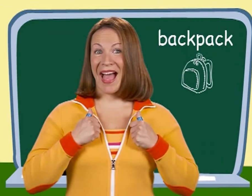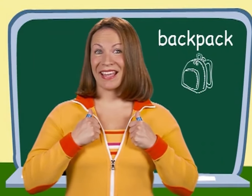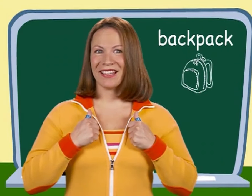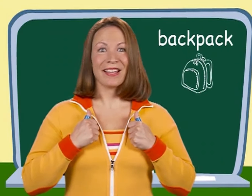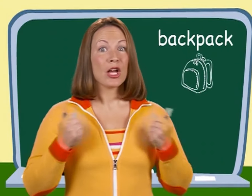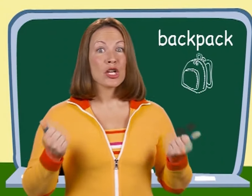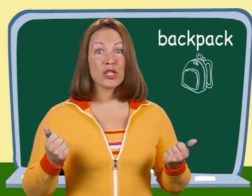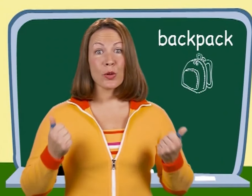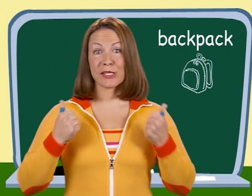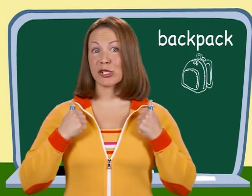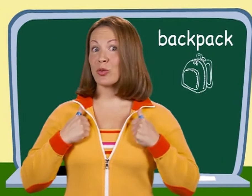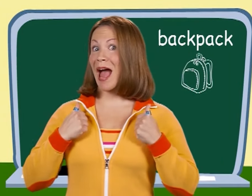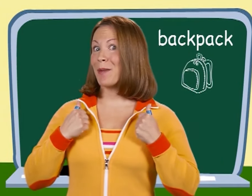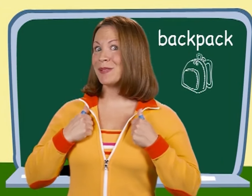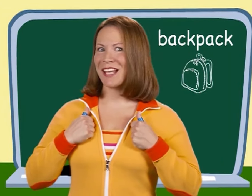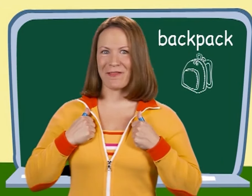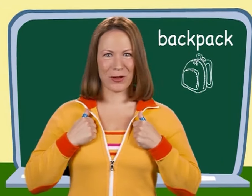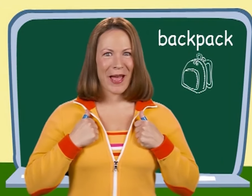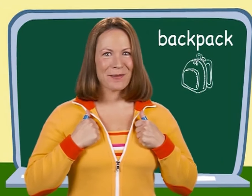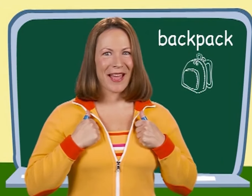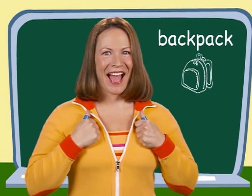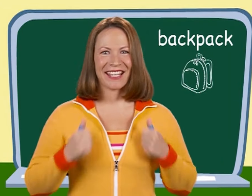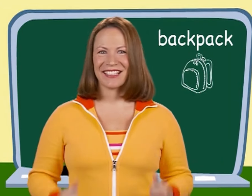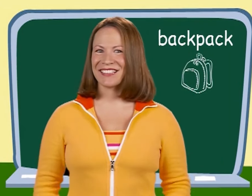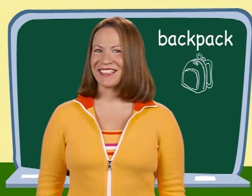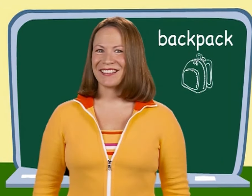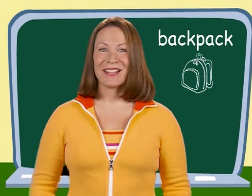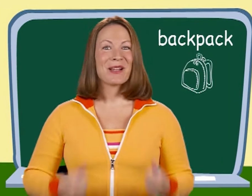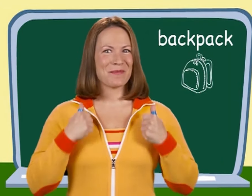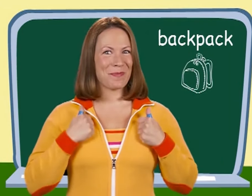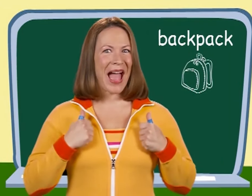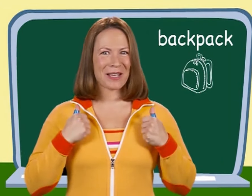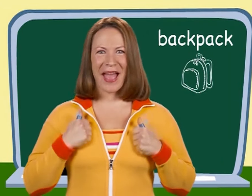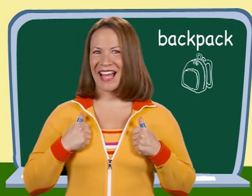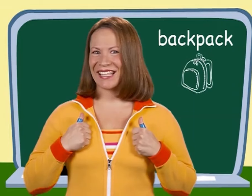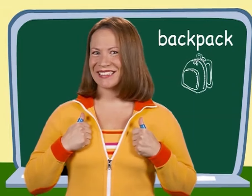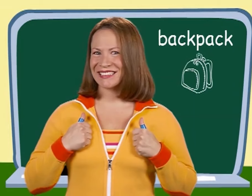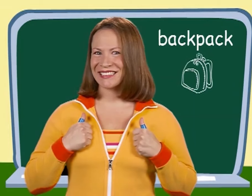Backpack. Show the straps of your backpack. Backpack.